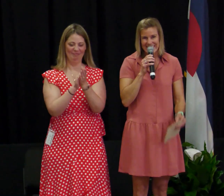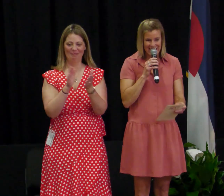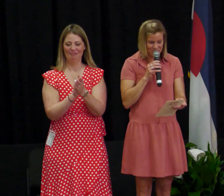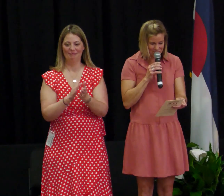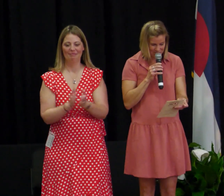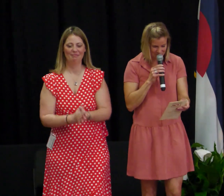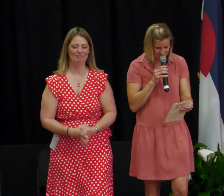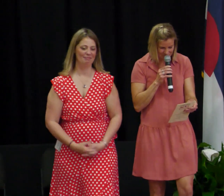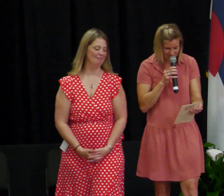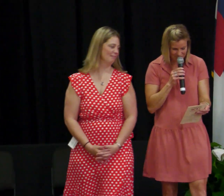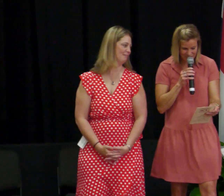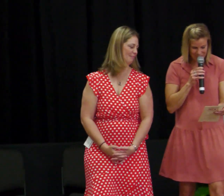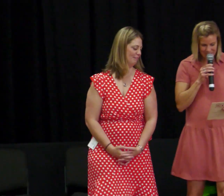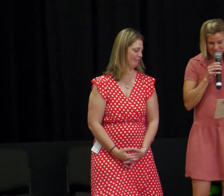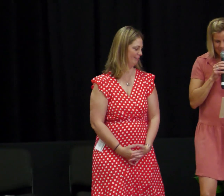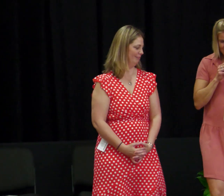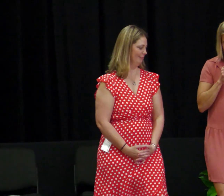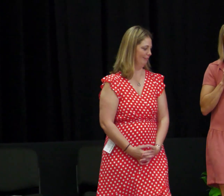exits the stage